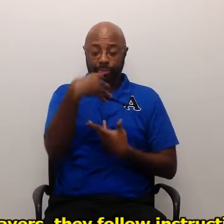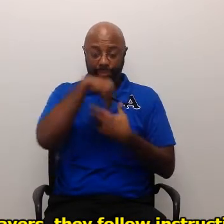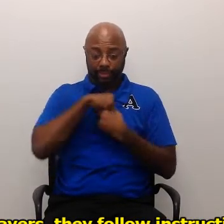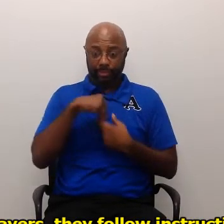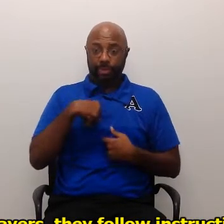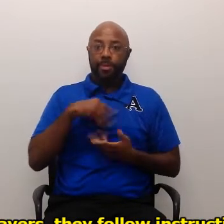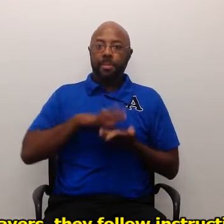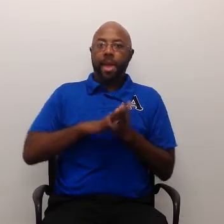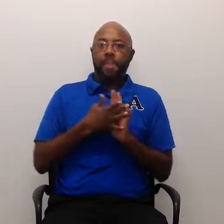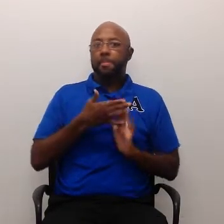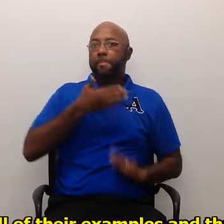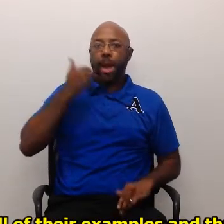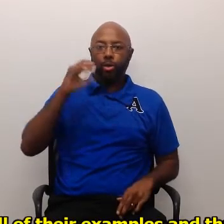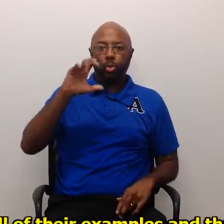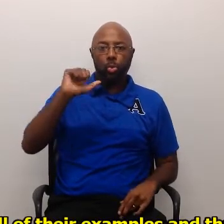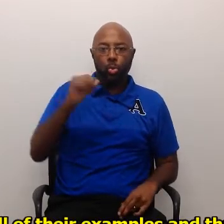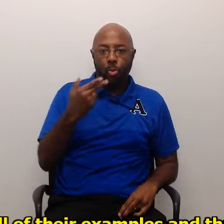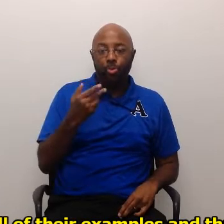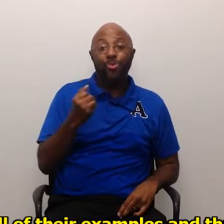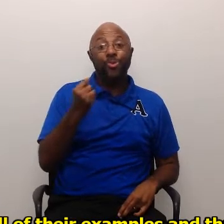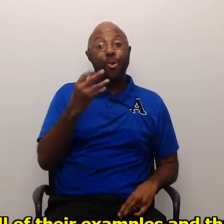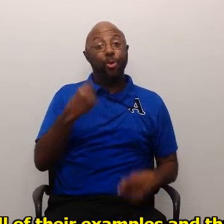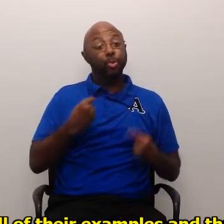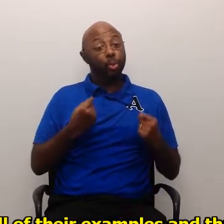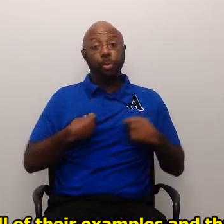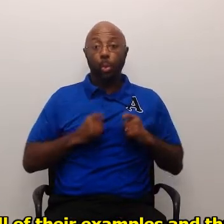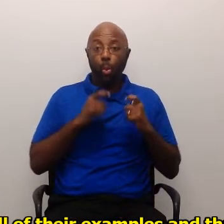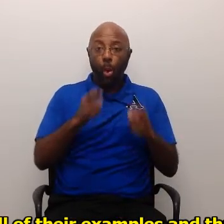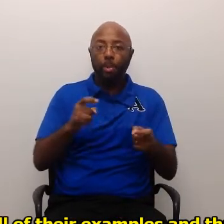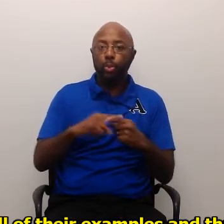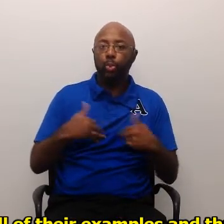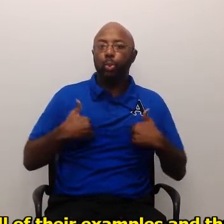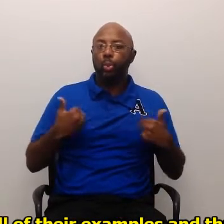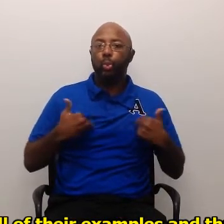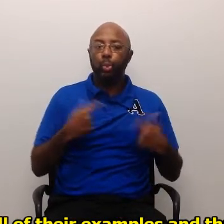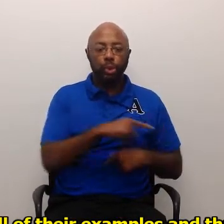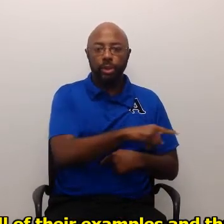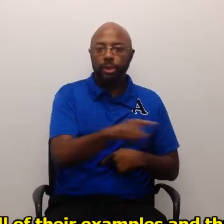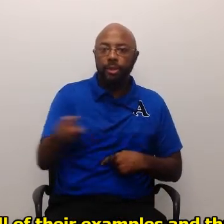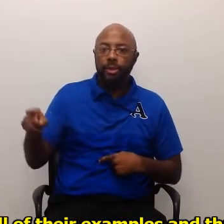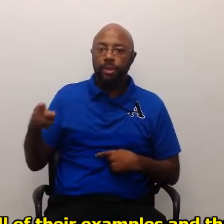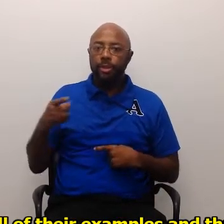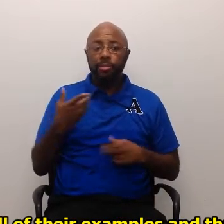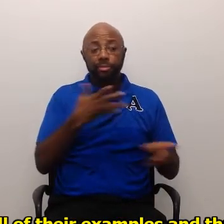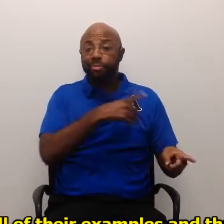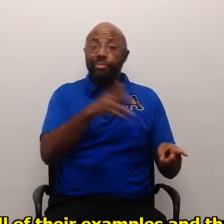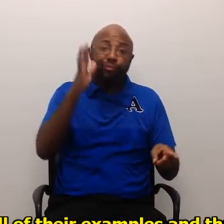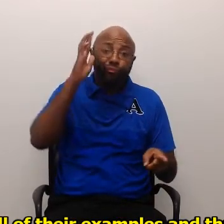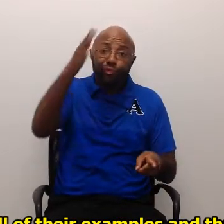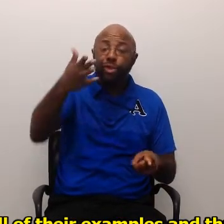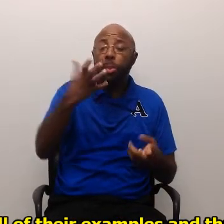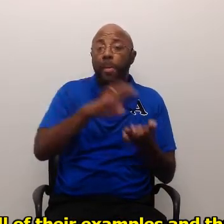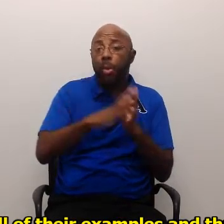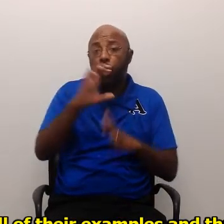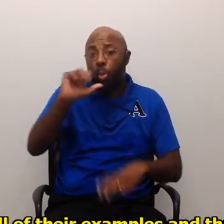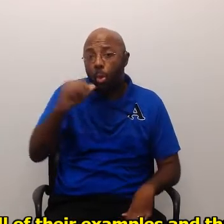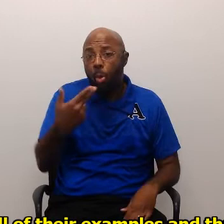other coaches. And I have taken all of their examples, and that has led me to be the best coach that I can be for